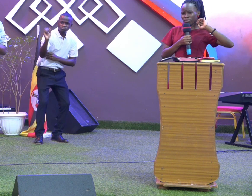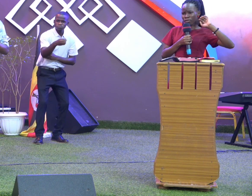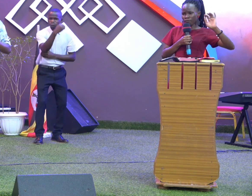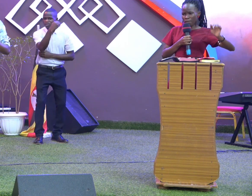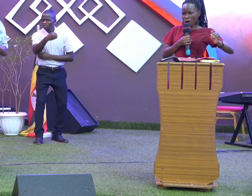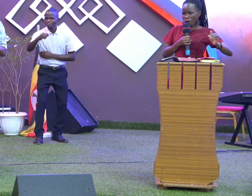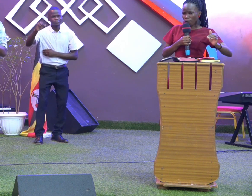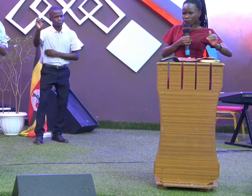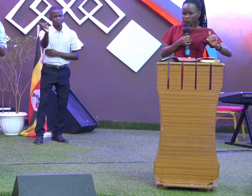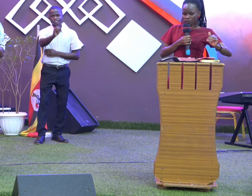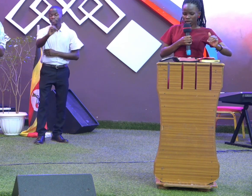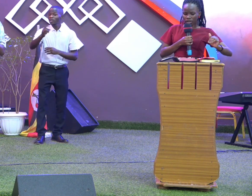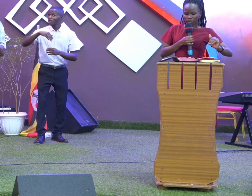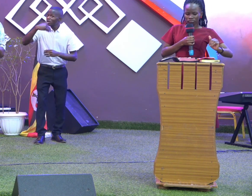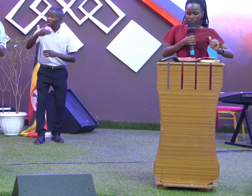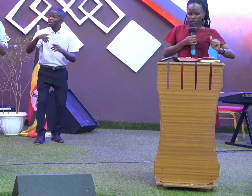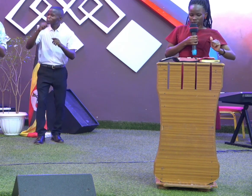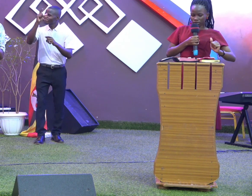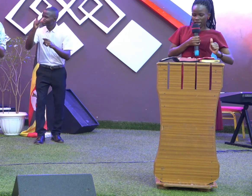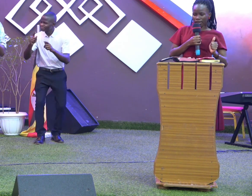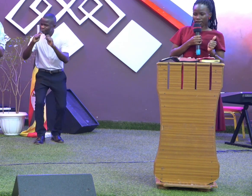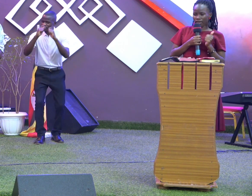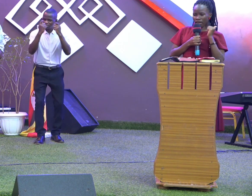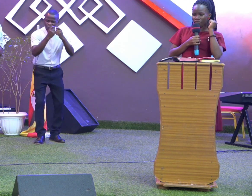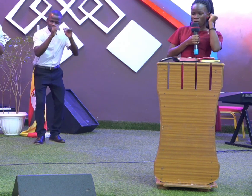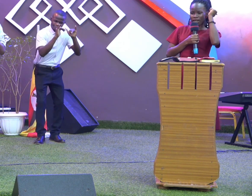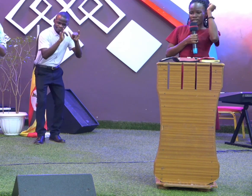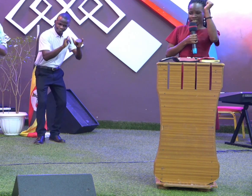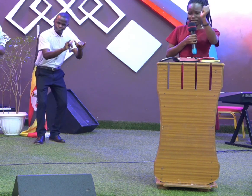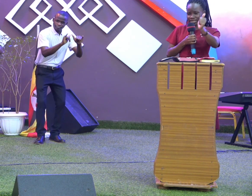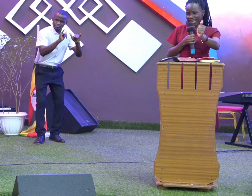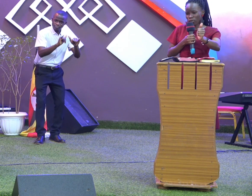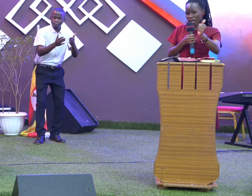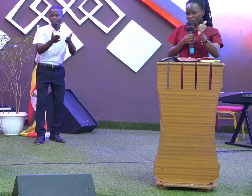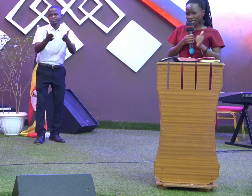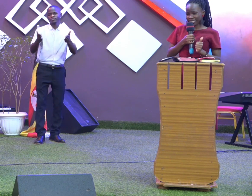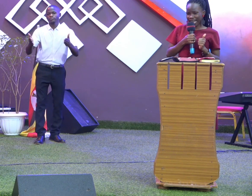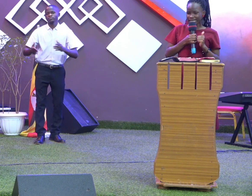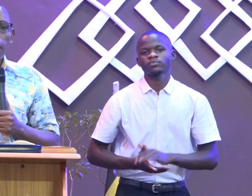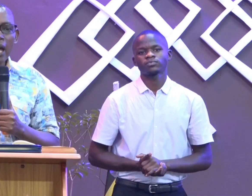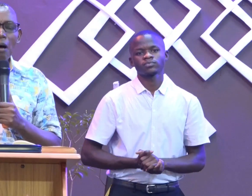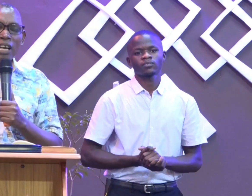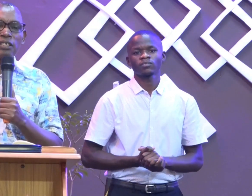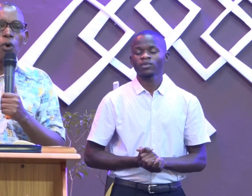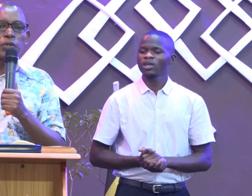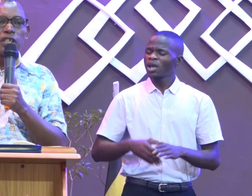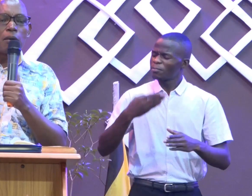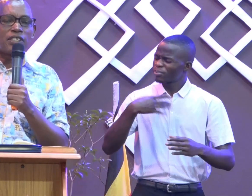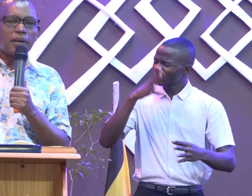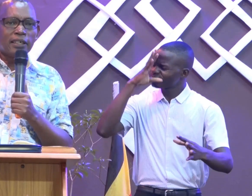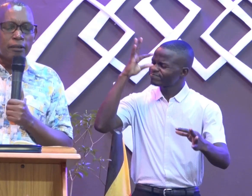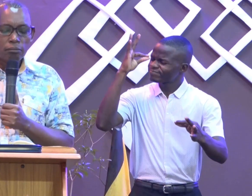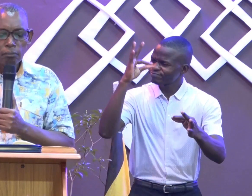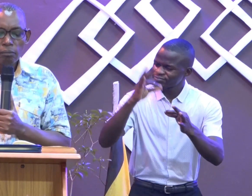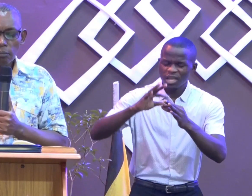may not be moved. Buli muntu mu timu zonna yimirira w'obadde oyimiridde. Everyone in your team stand where you've been standing. Beera mwesigwa okusinga